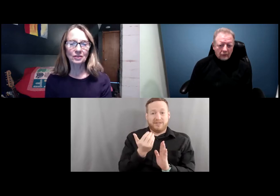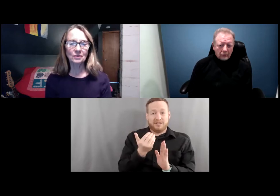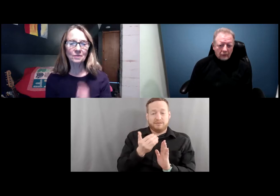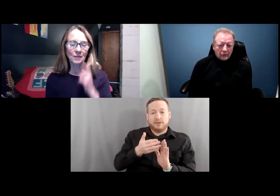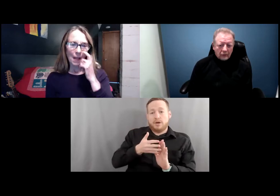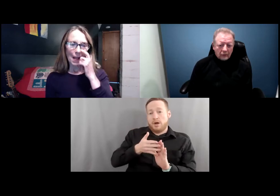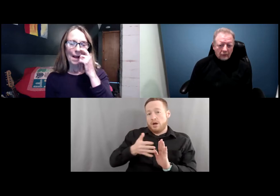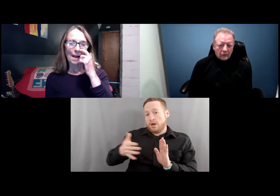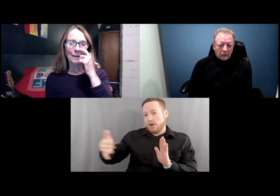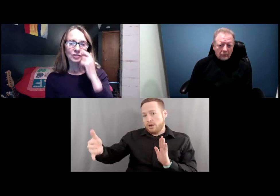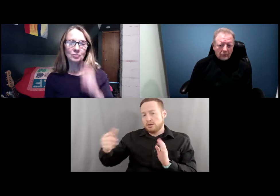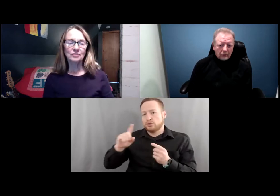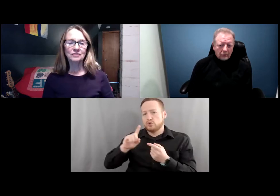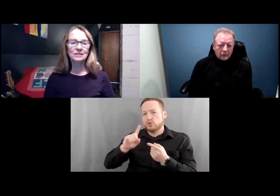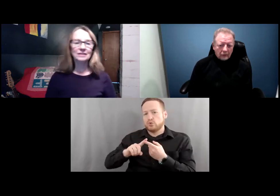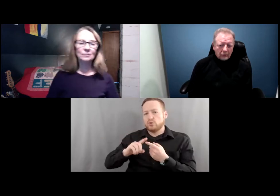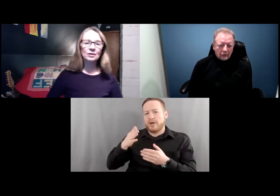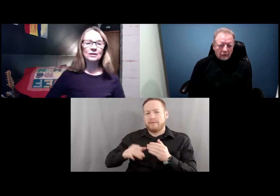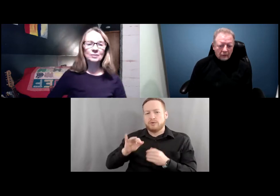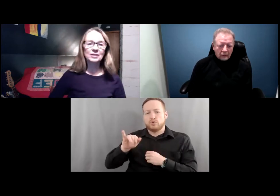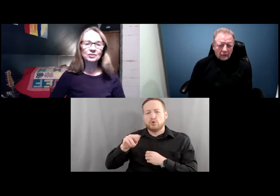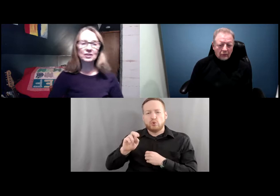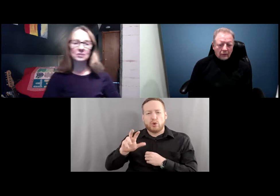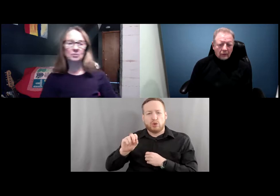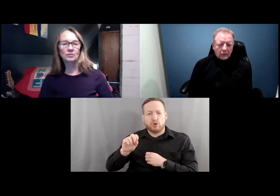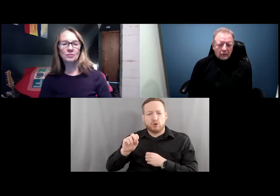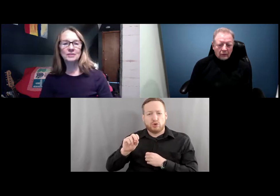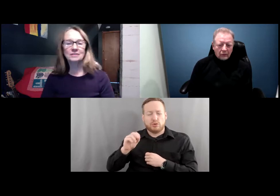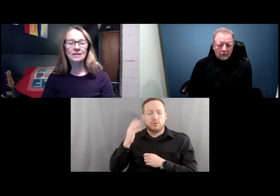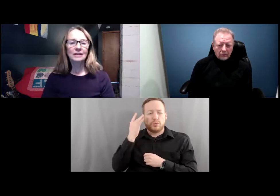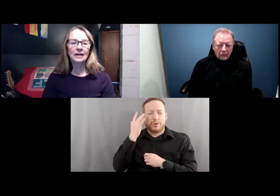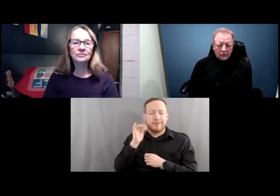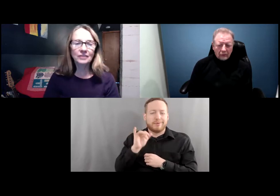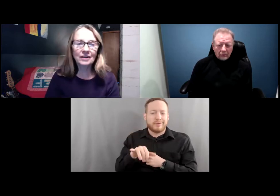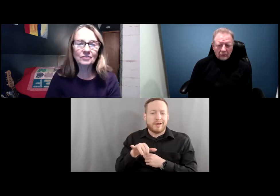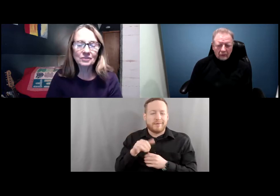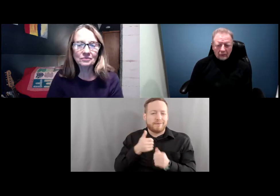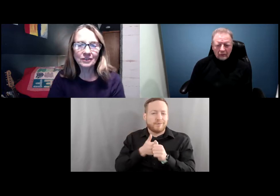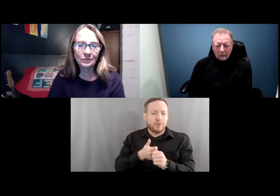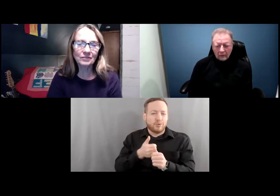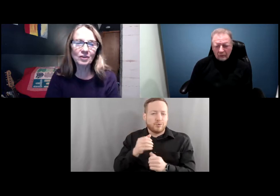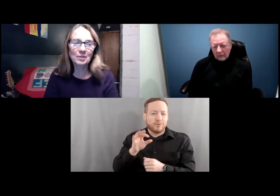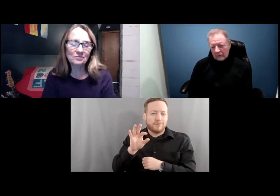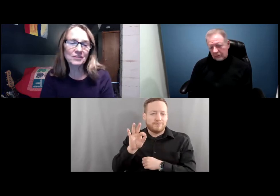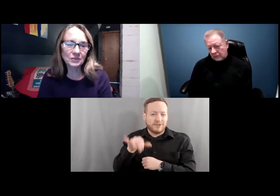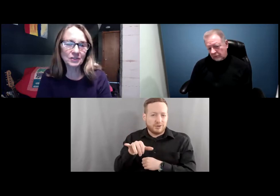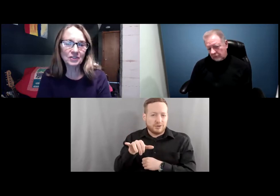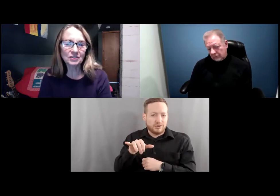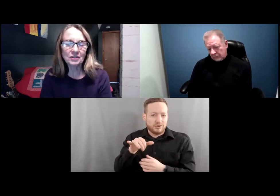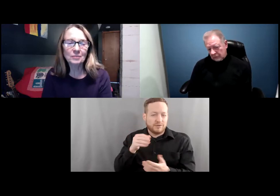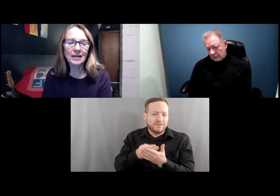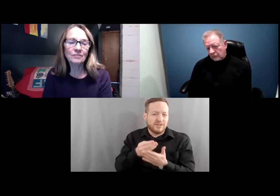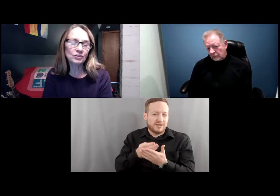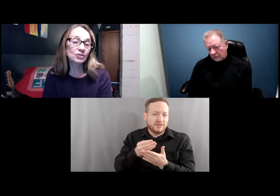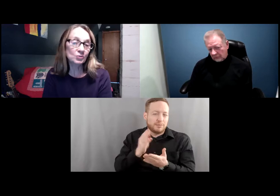year ago, October 15th, and we're going to be measuring his performance after the, we have to go by the fiscal year. So